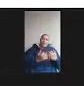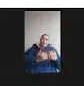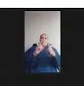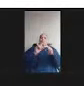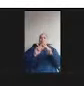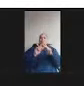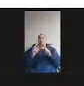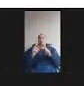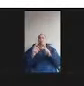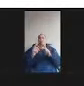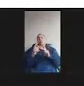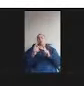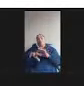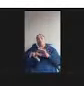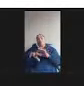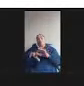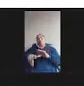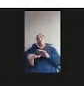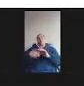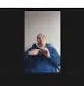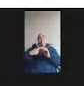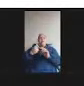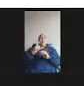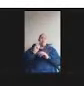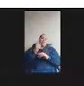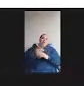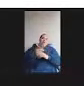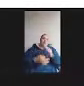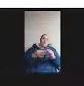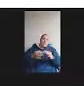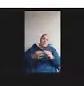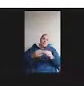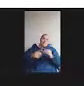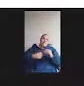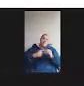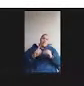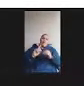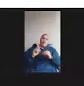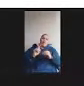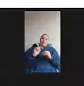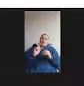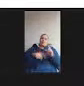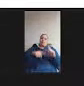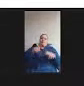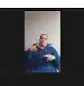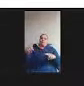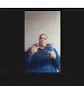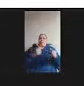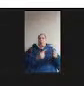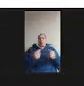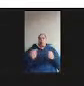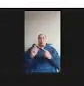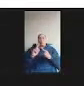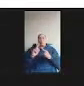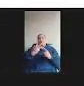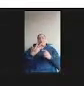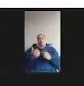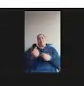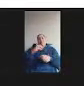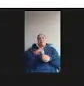the provinces. I'll speak a little bit later about various caveats that have been raised in